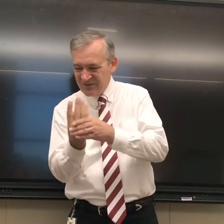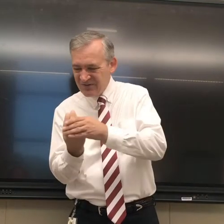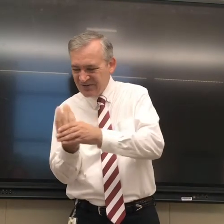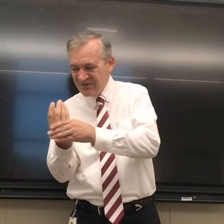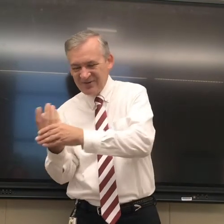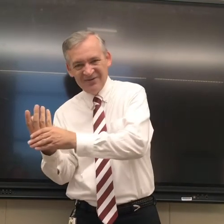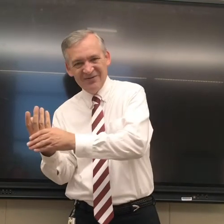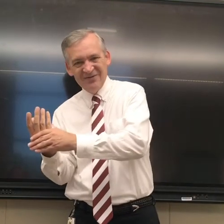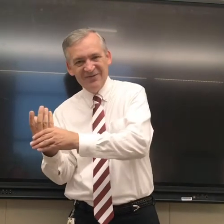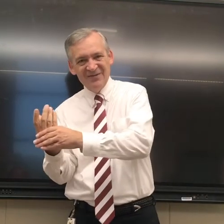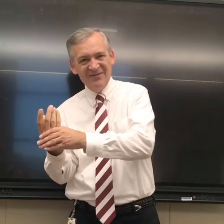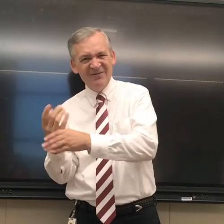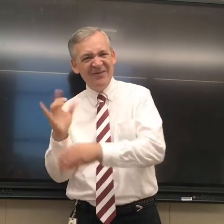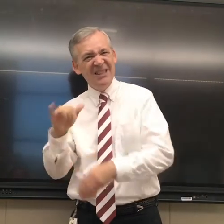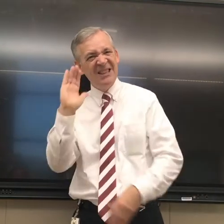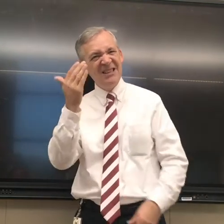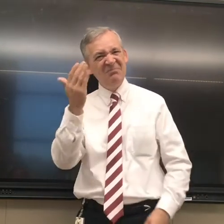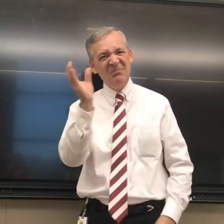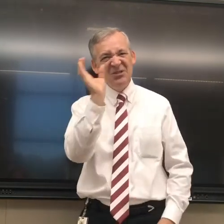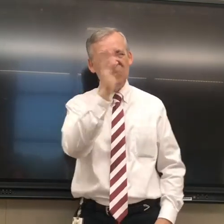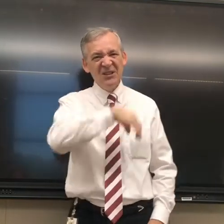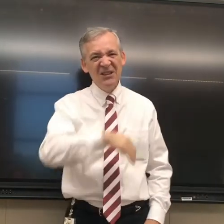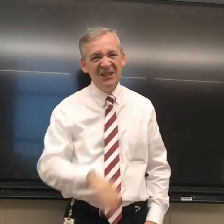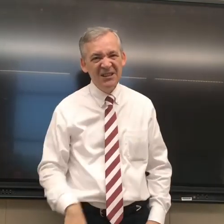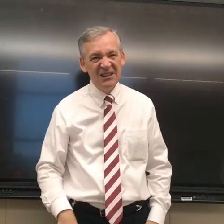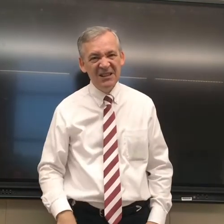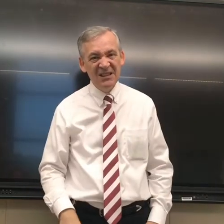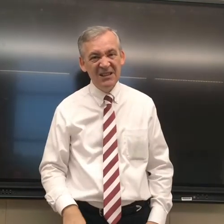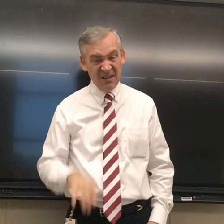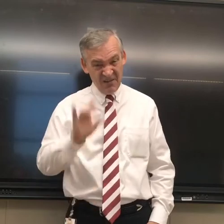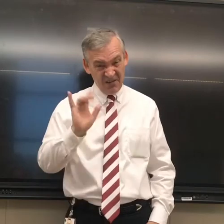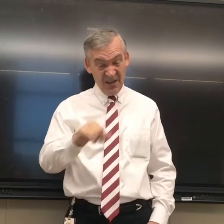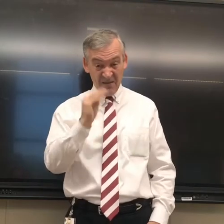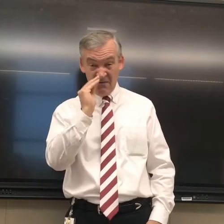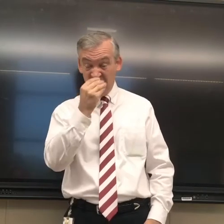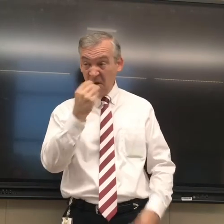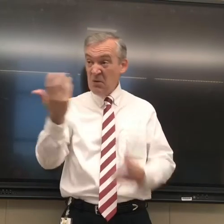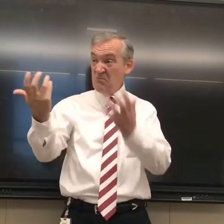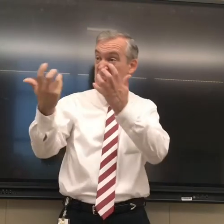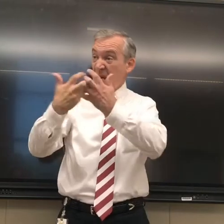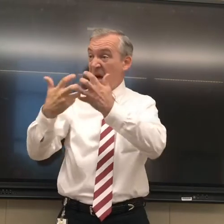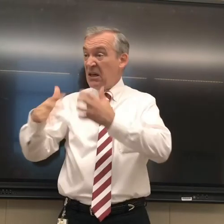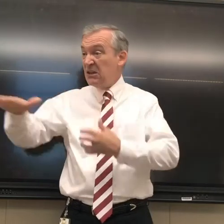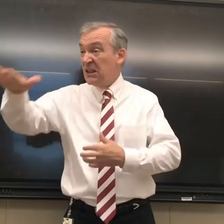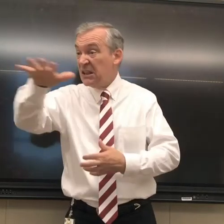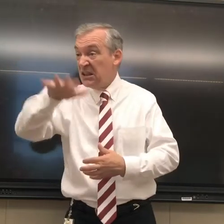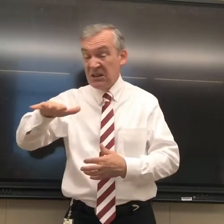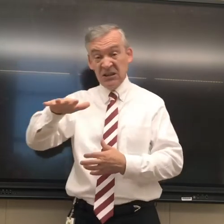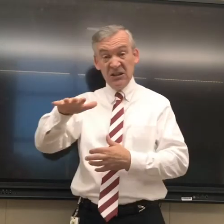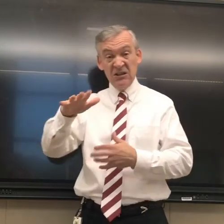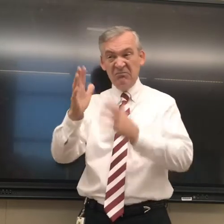picture. Certainly they did not fit in with the crumbling decay of the rest of her yard.